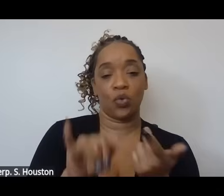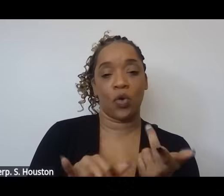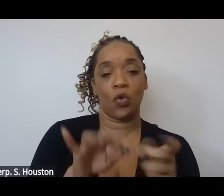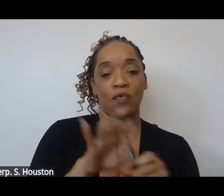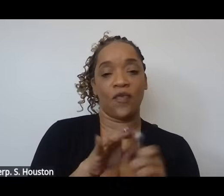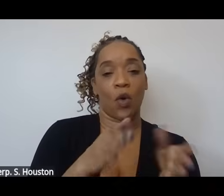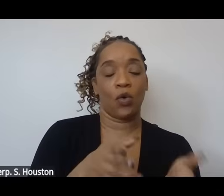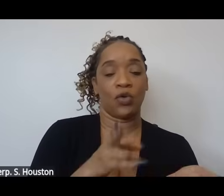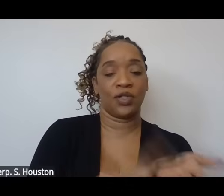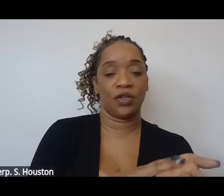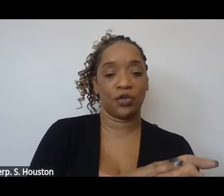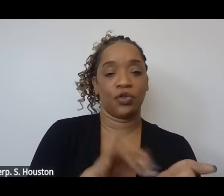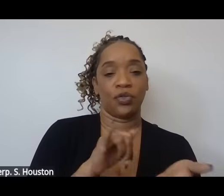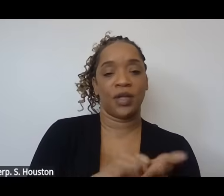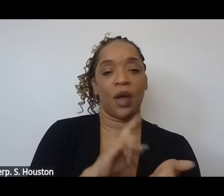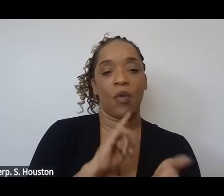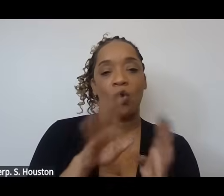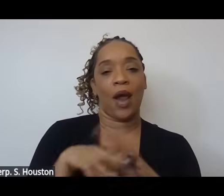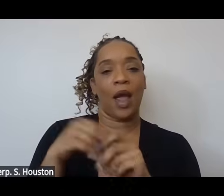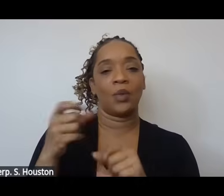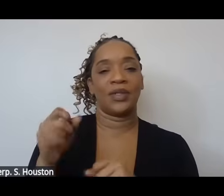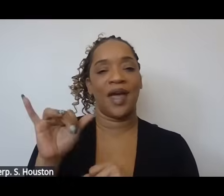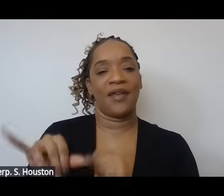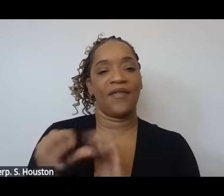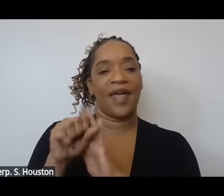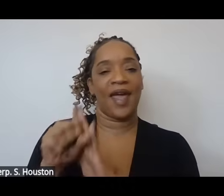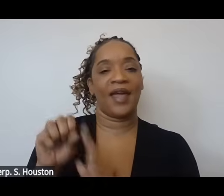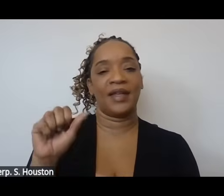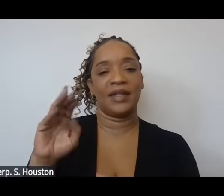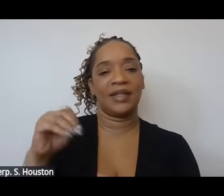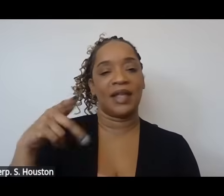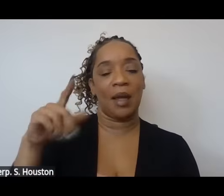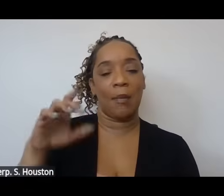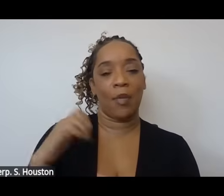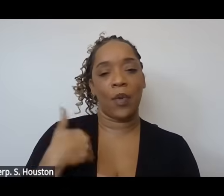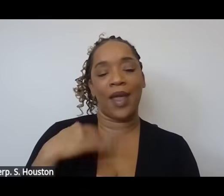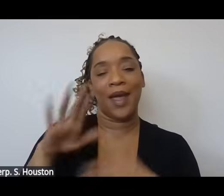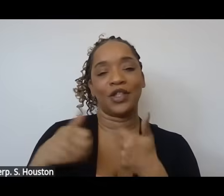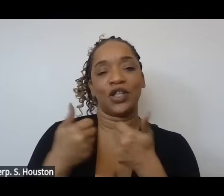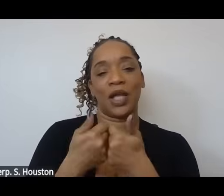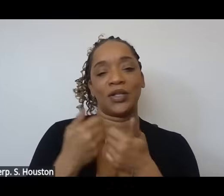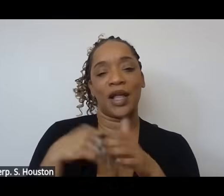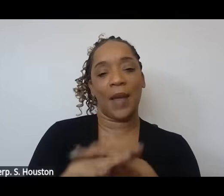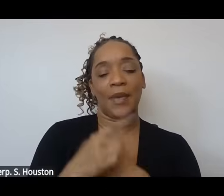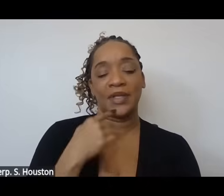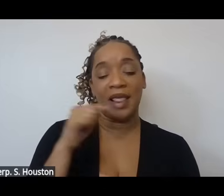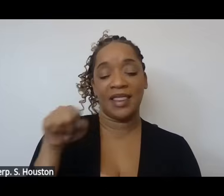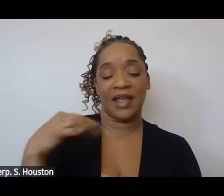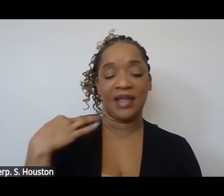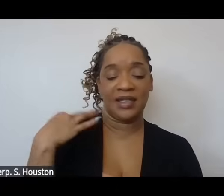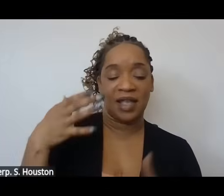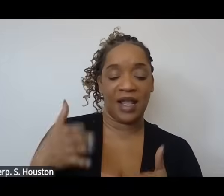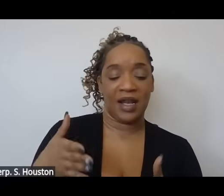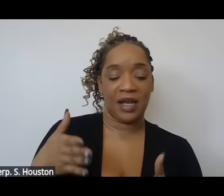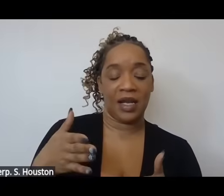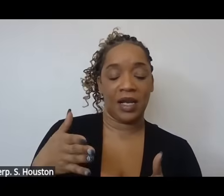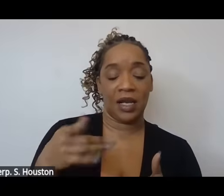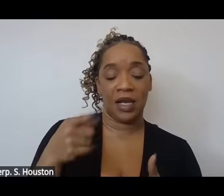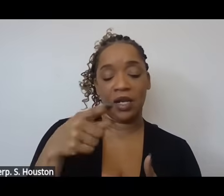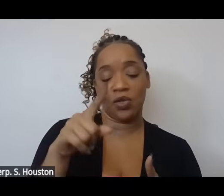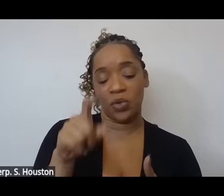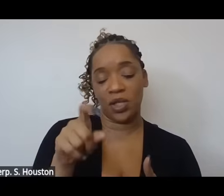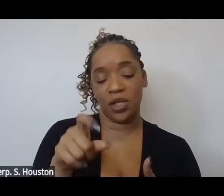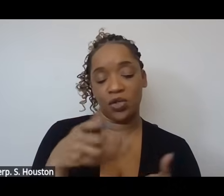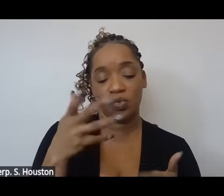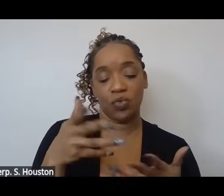sample. And so, we got challenges that came in that said, this candidate, you need to